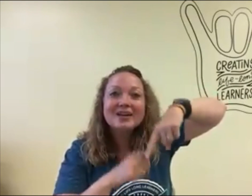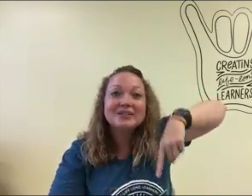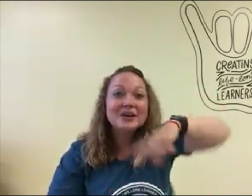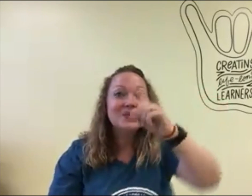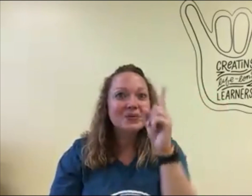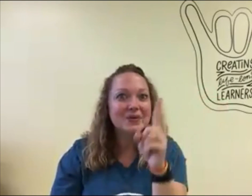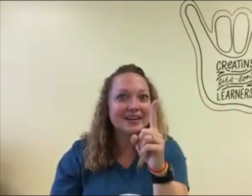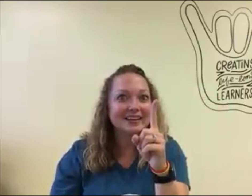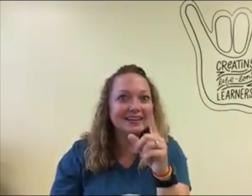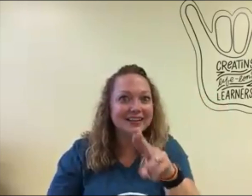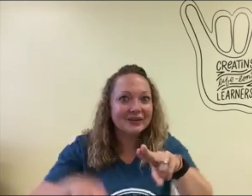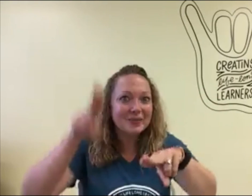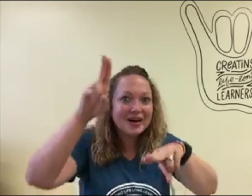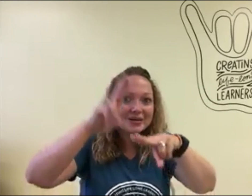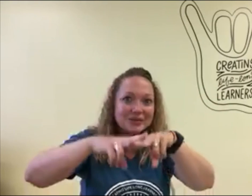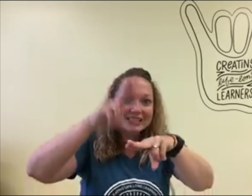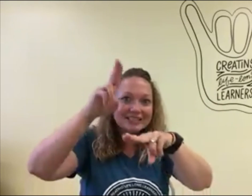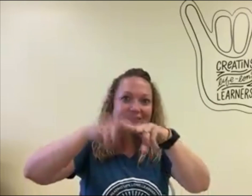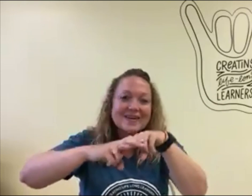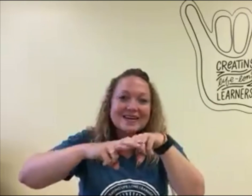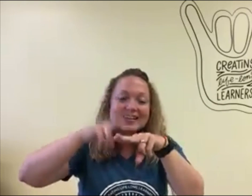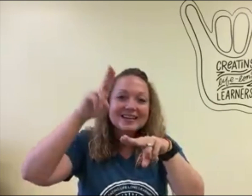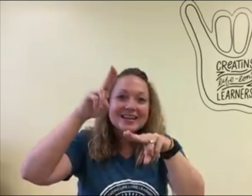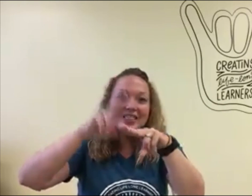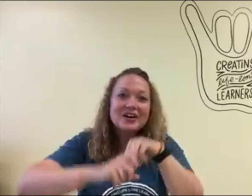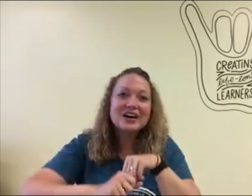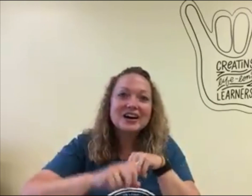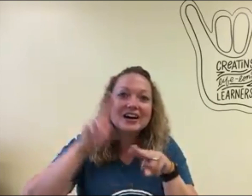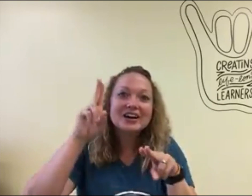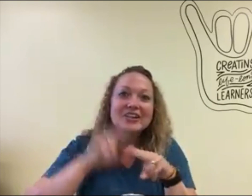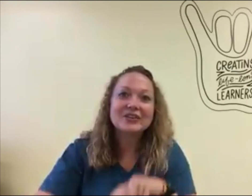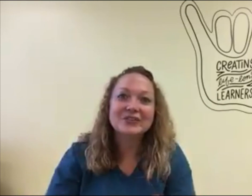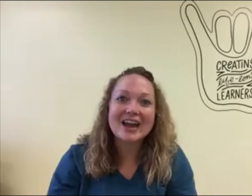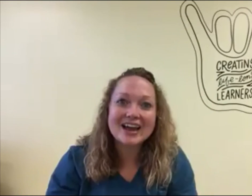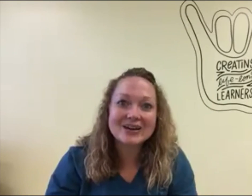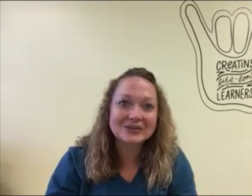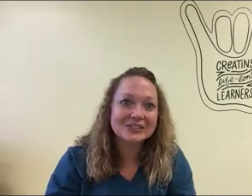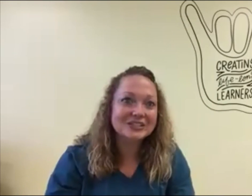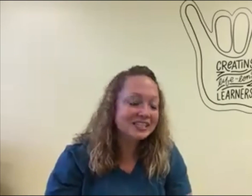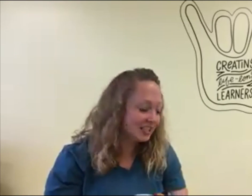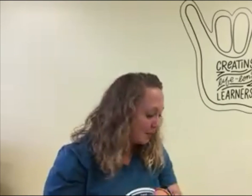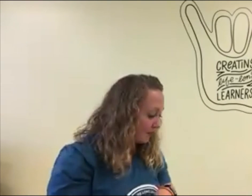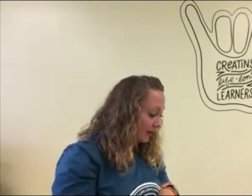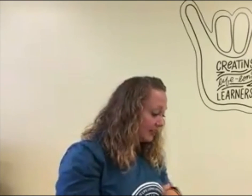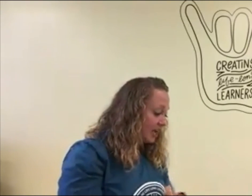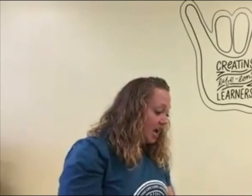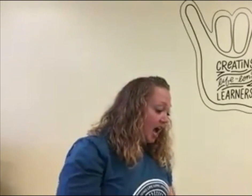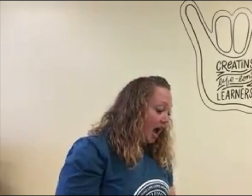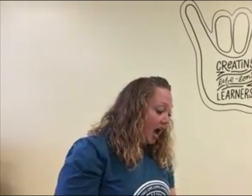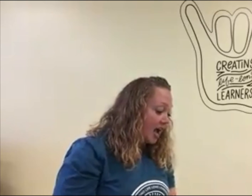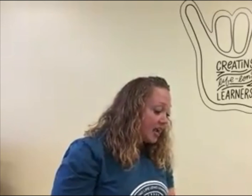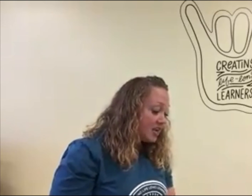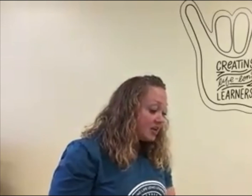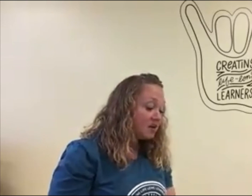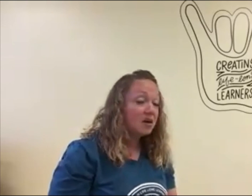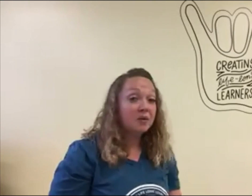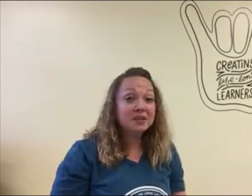One little bottom sits on the ground. Good job, friends. I only have one